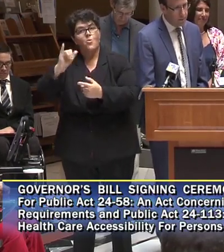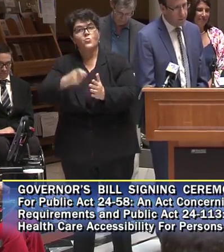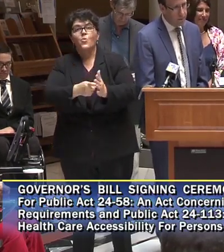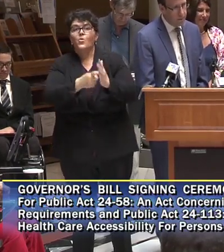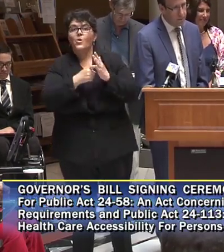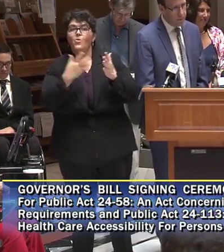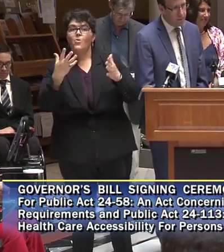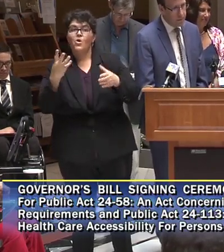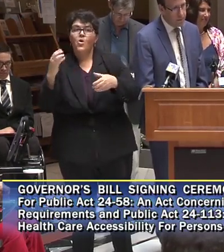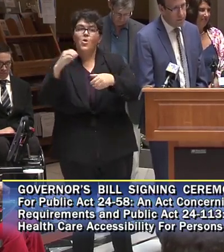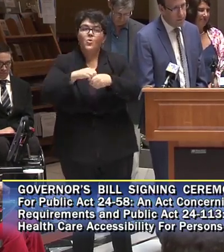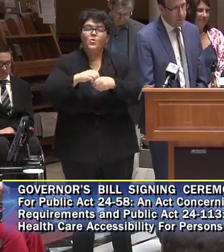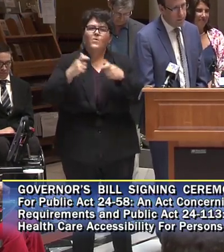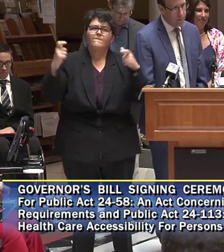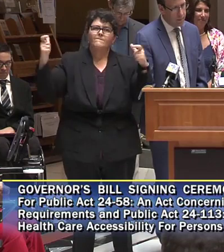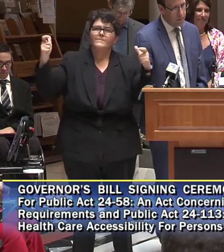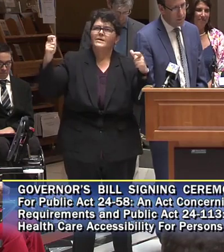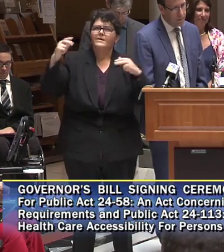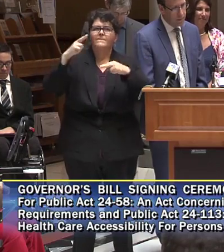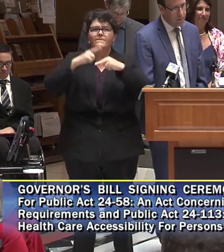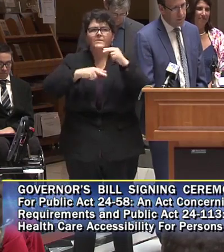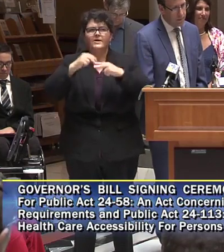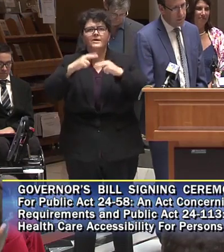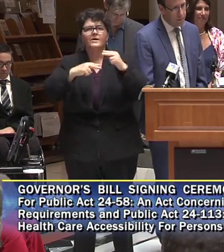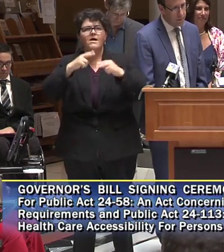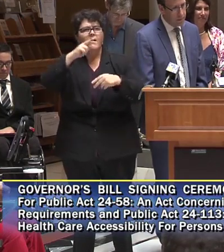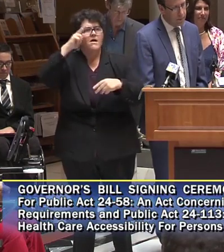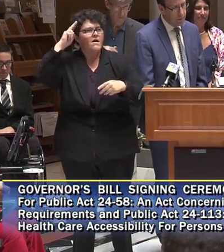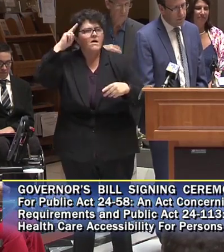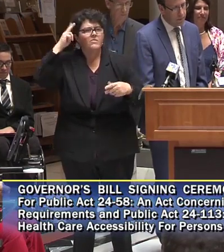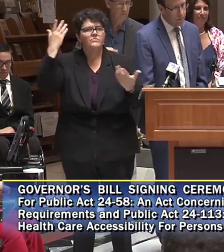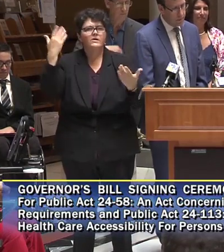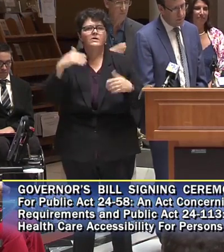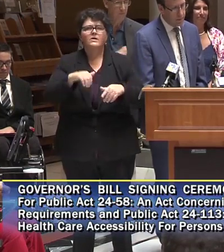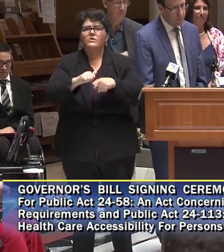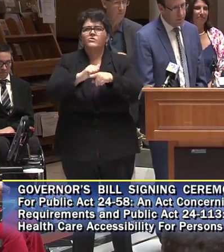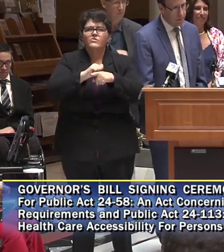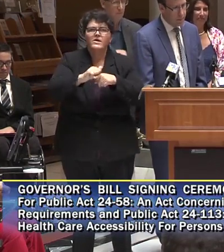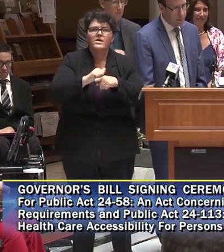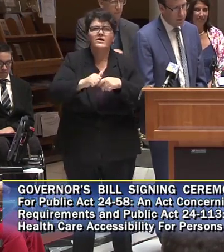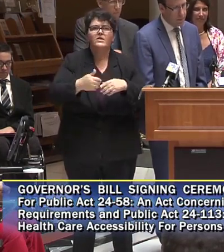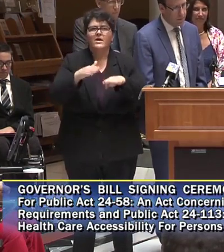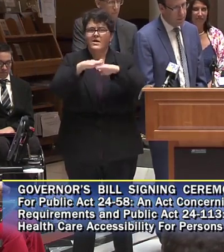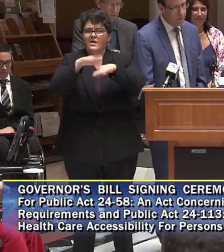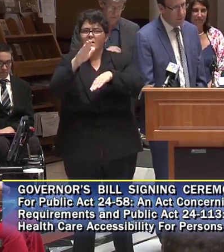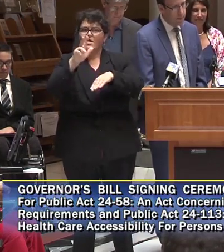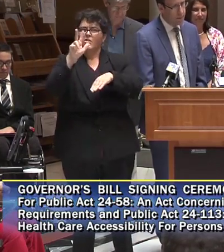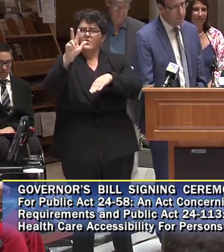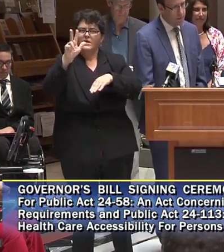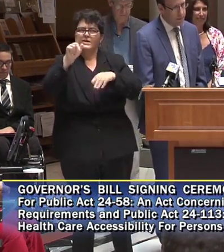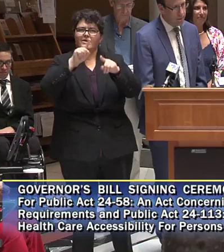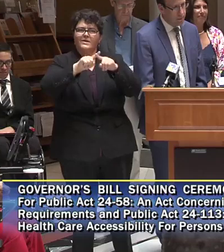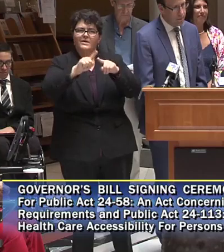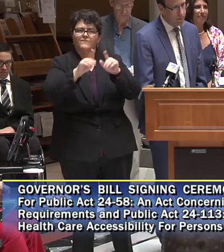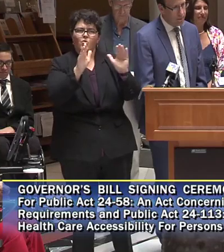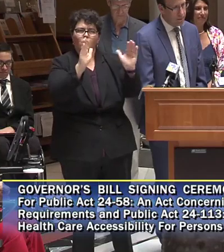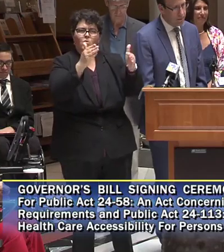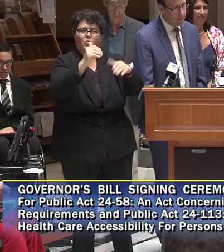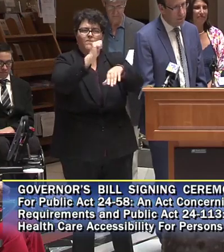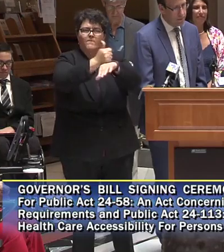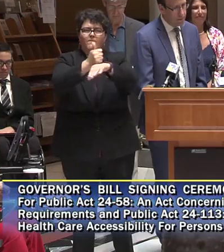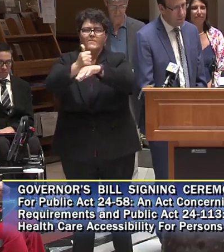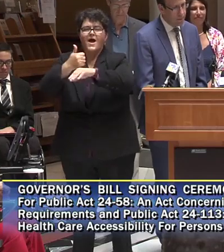with at least 3 exam rooms to have at least 1 exam room that is large enough for a wheelchair to